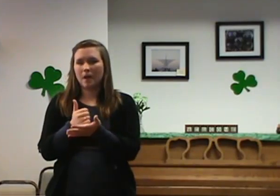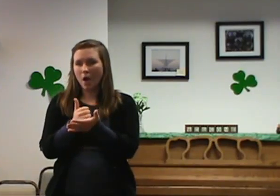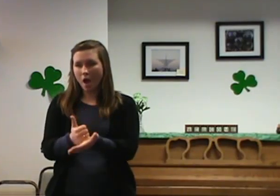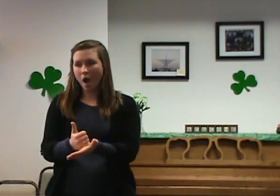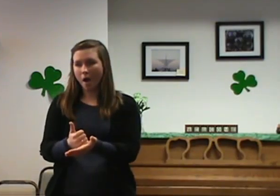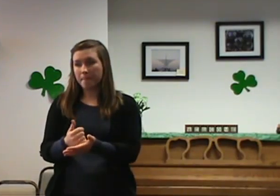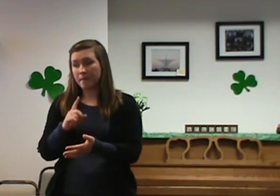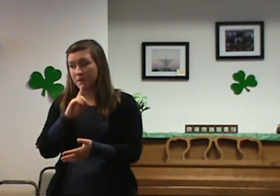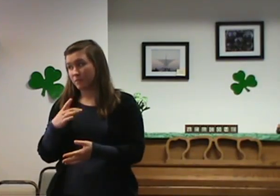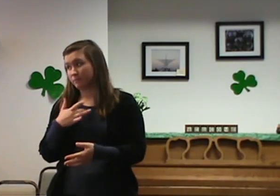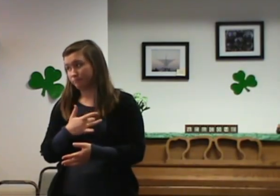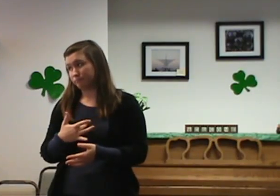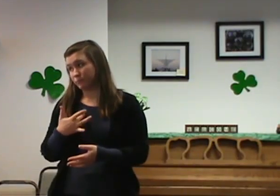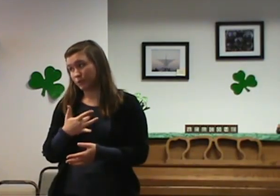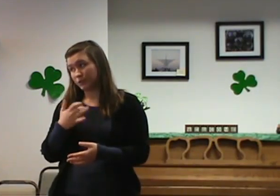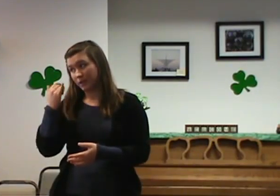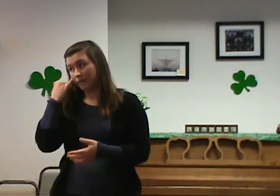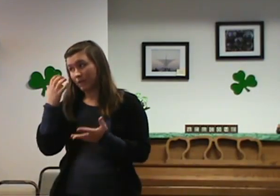yes. You would like one of those?